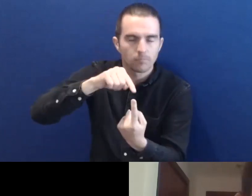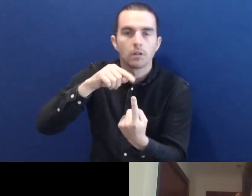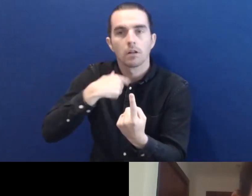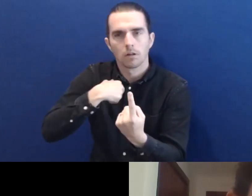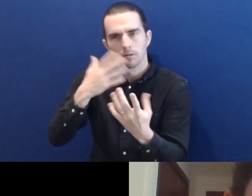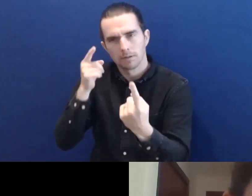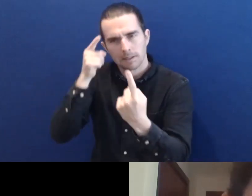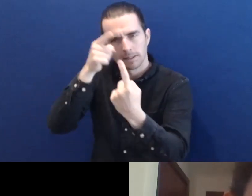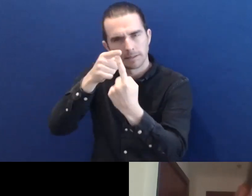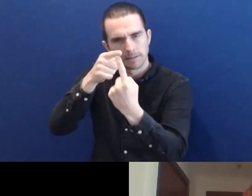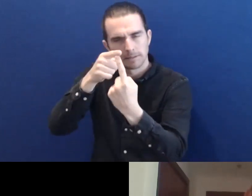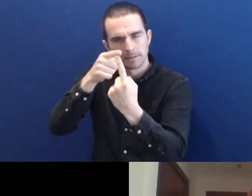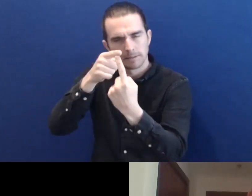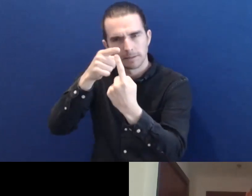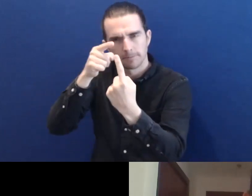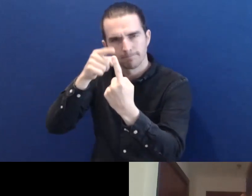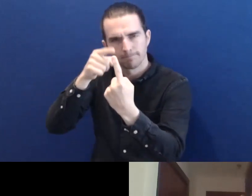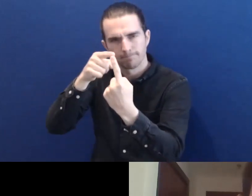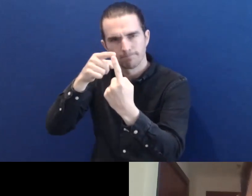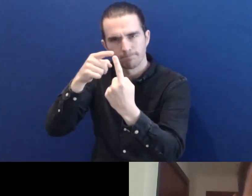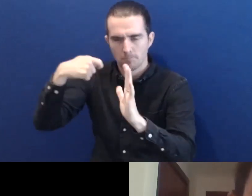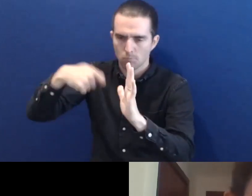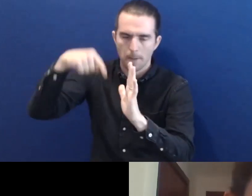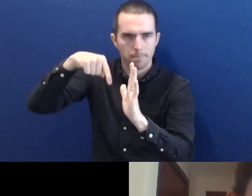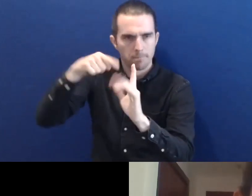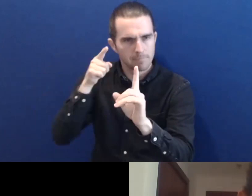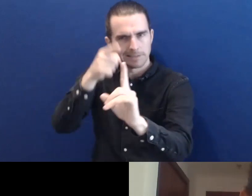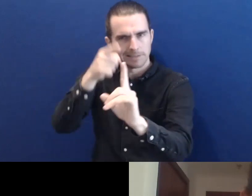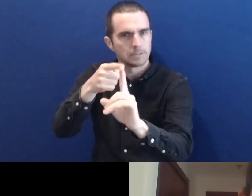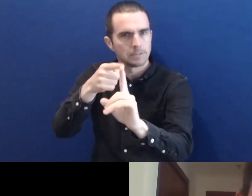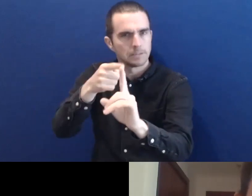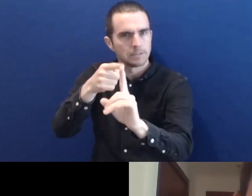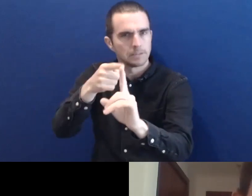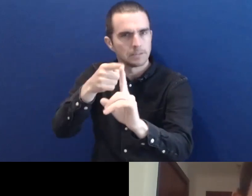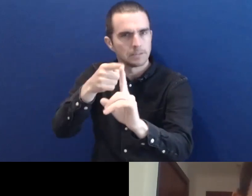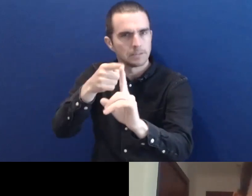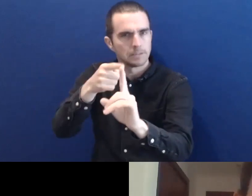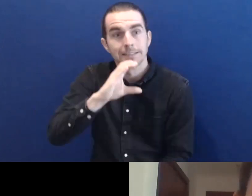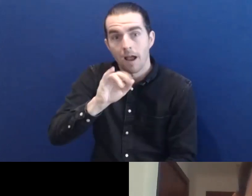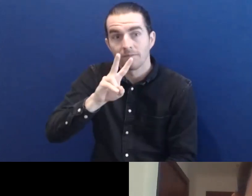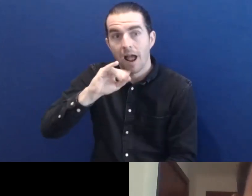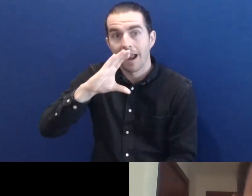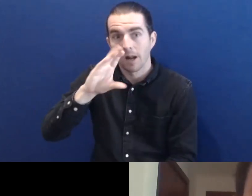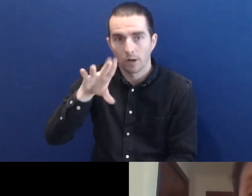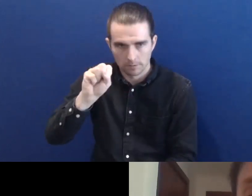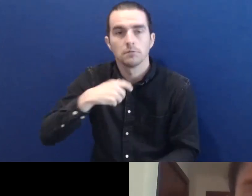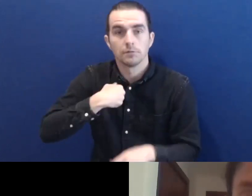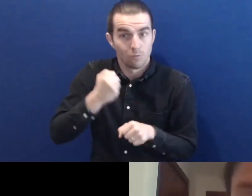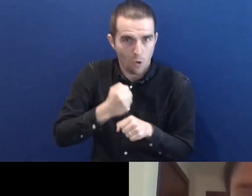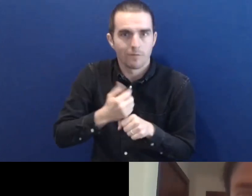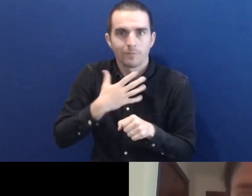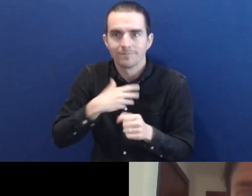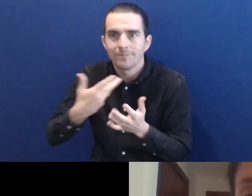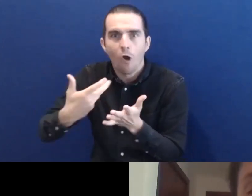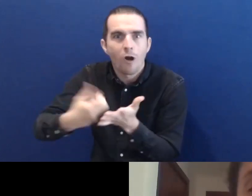It's a dynamic online tool that draws information directly from our members and partners around the world in